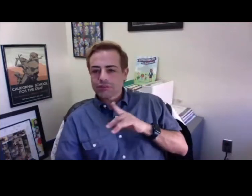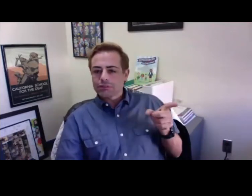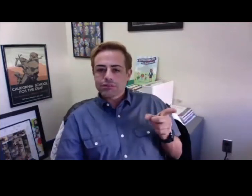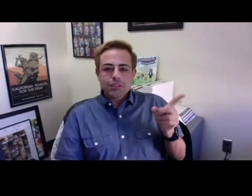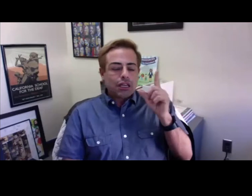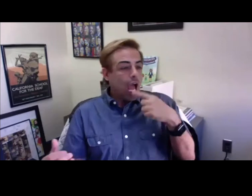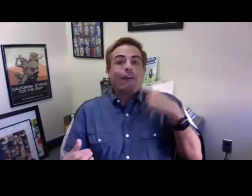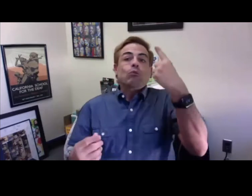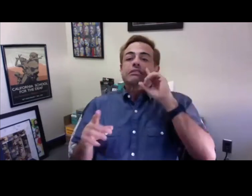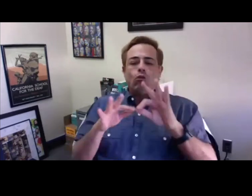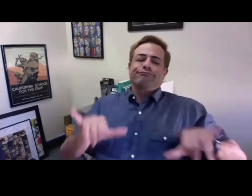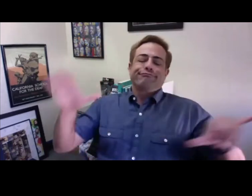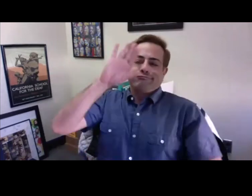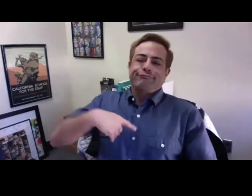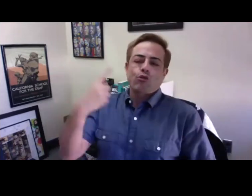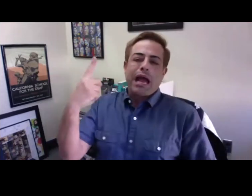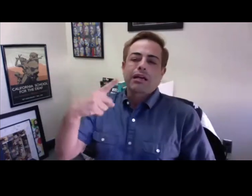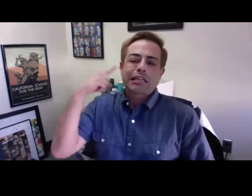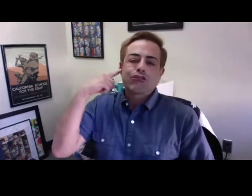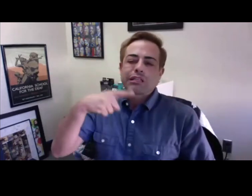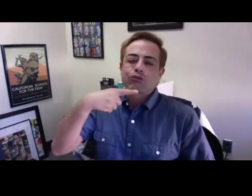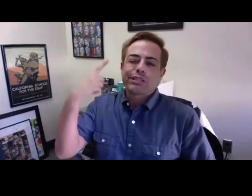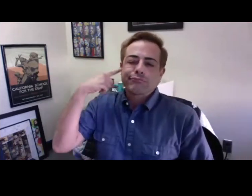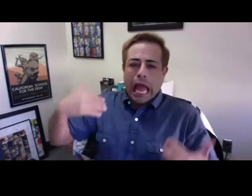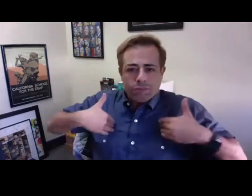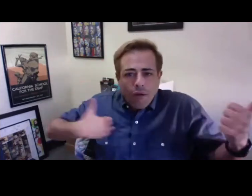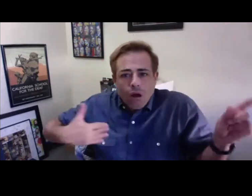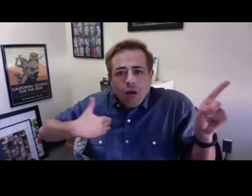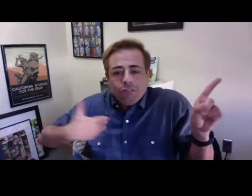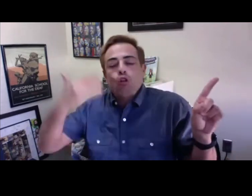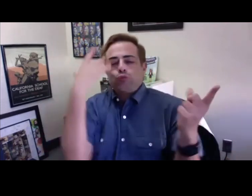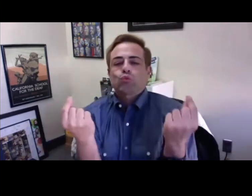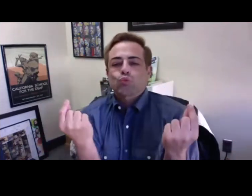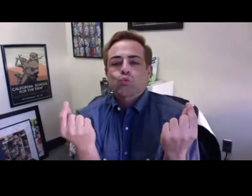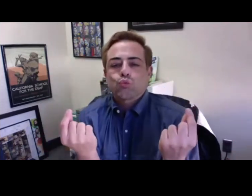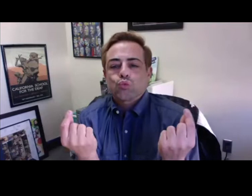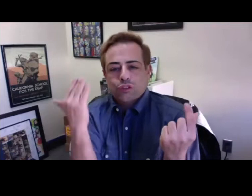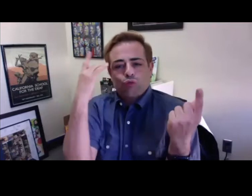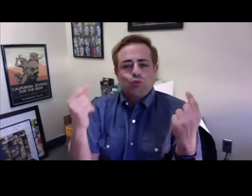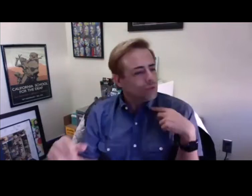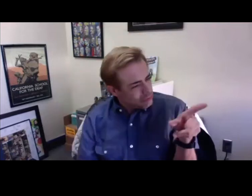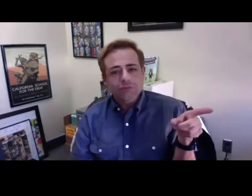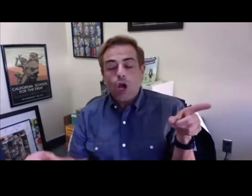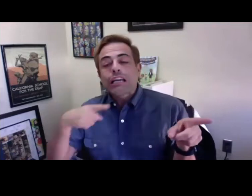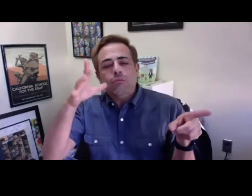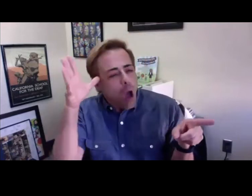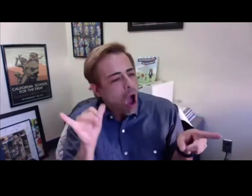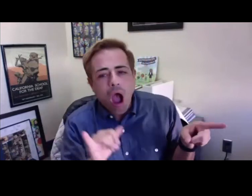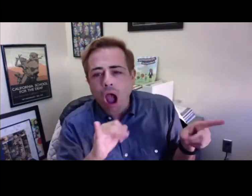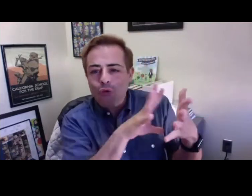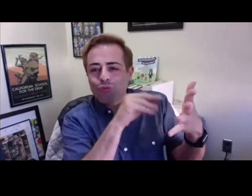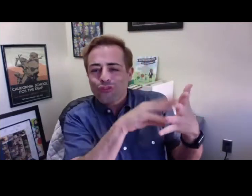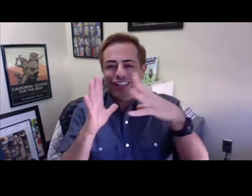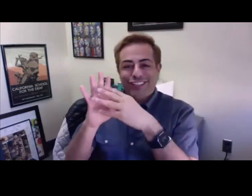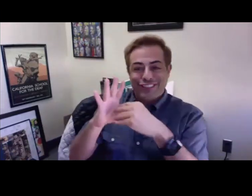that are deaf and have deaf hearing, and they have very similar hearing losses, and so they know